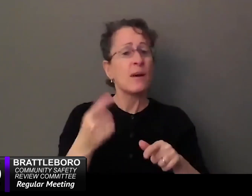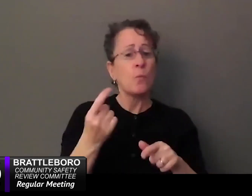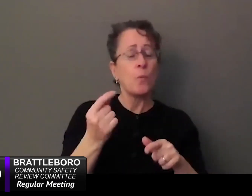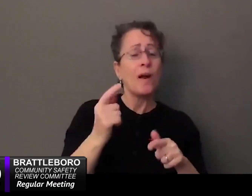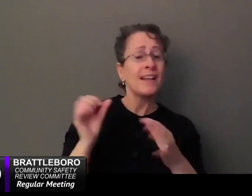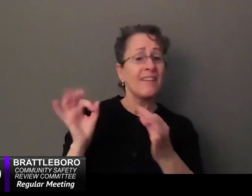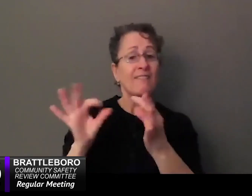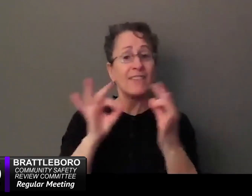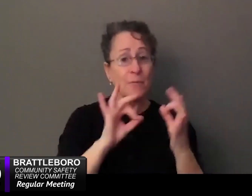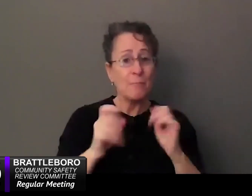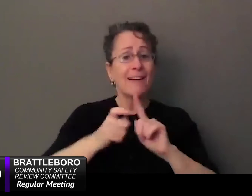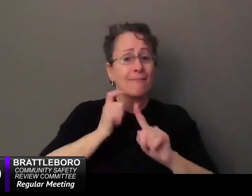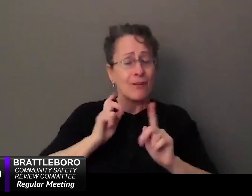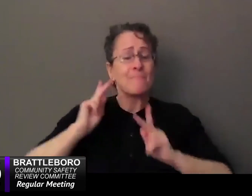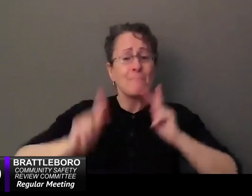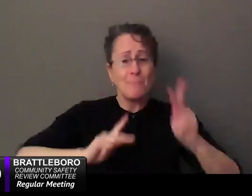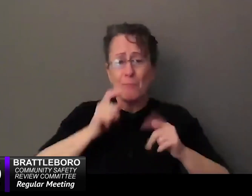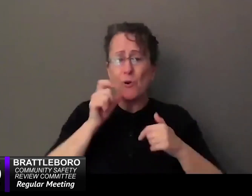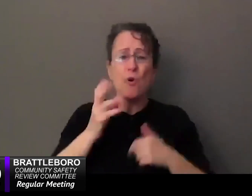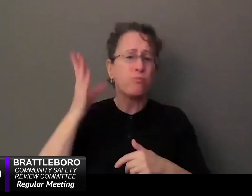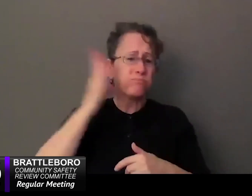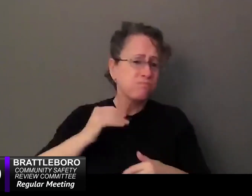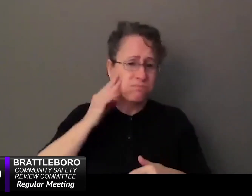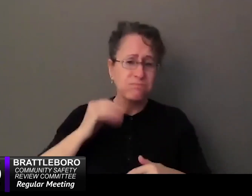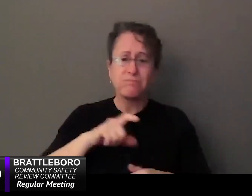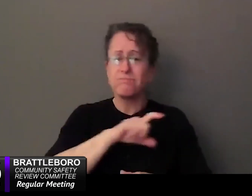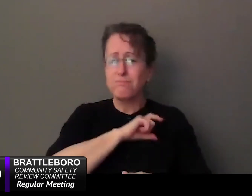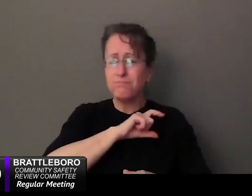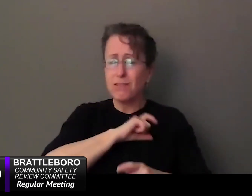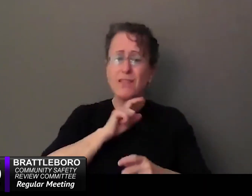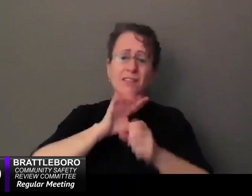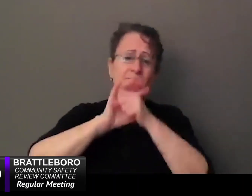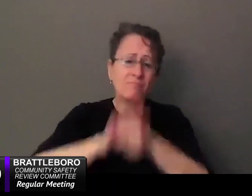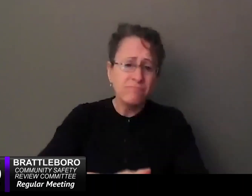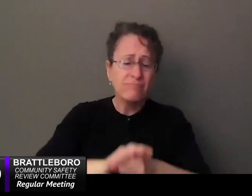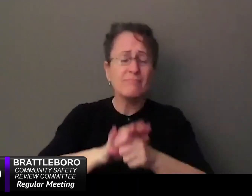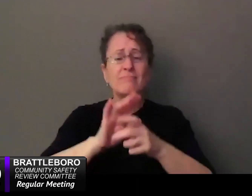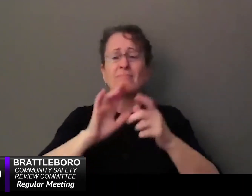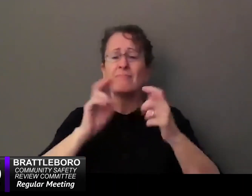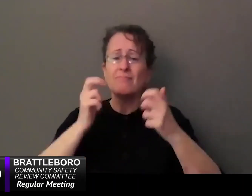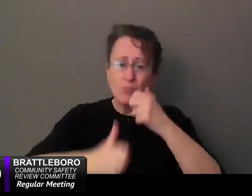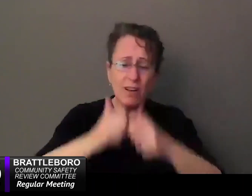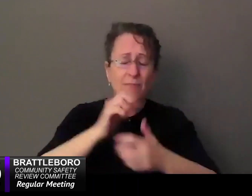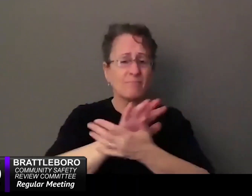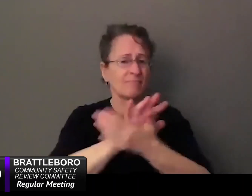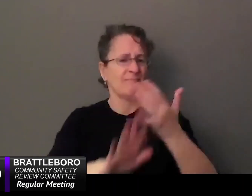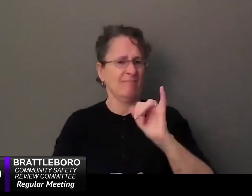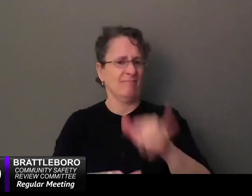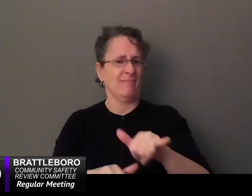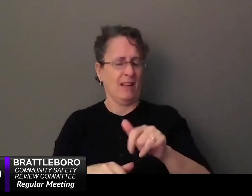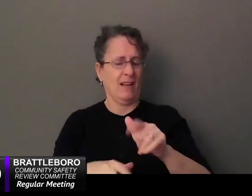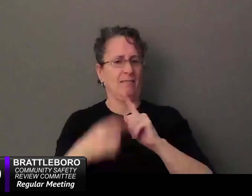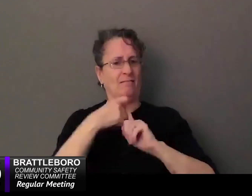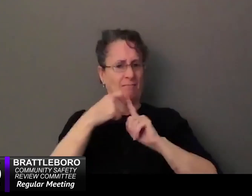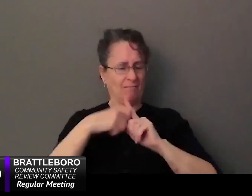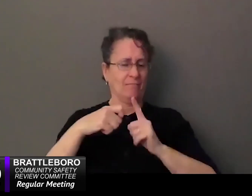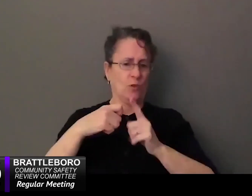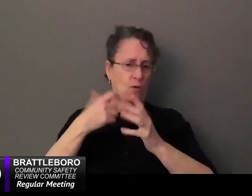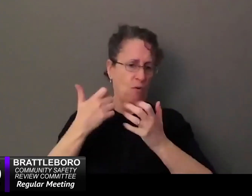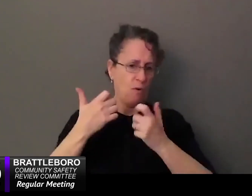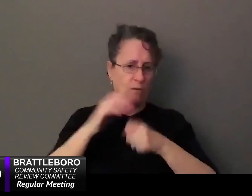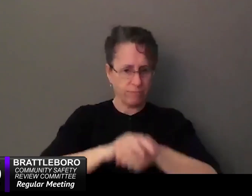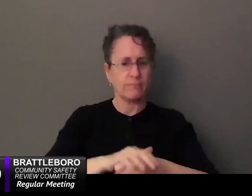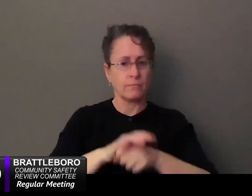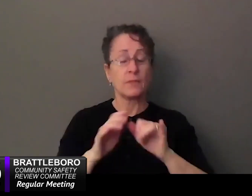lived experience. That's sort of an ongoing project. There's a lot more to say, but I'll stop